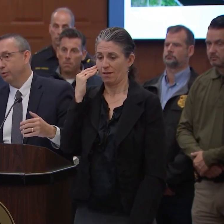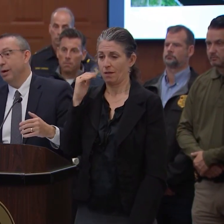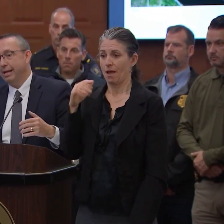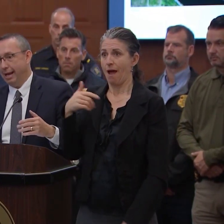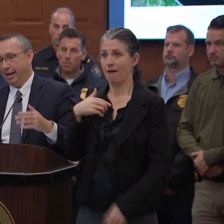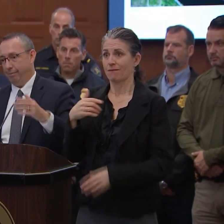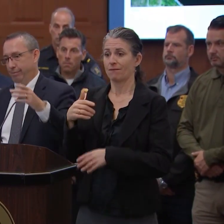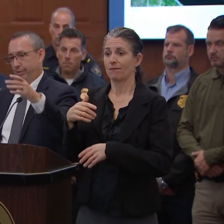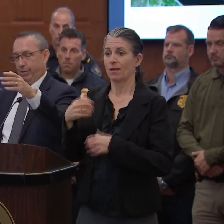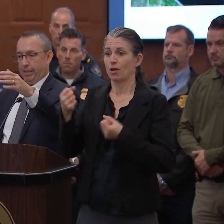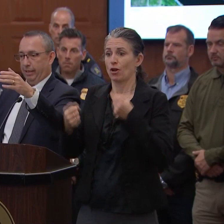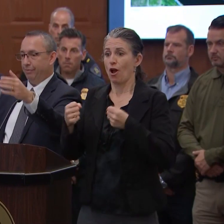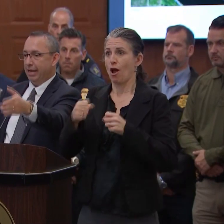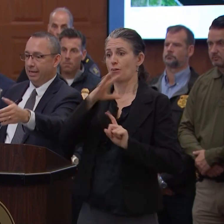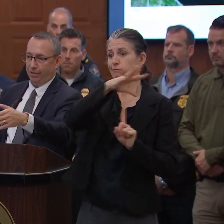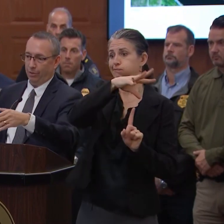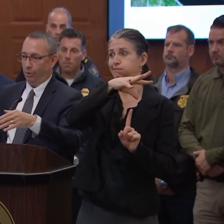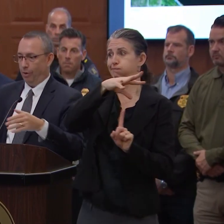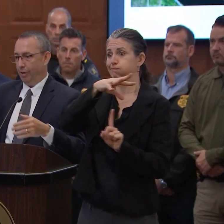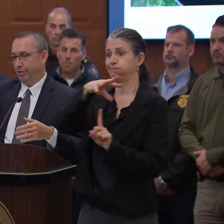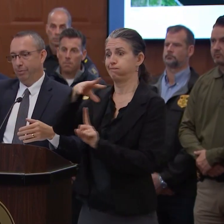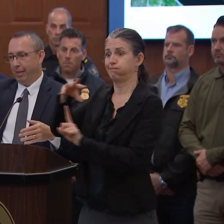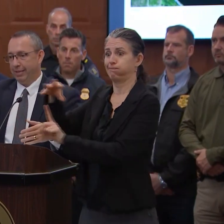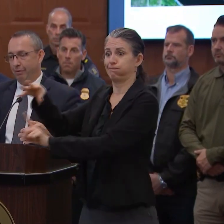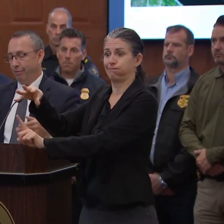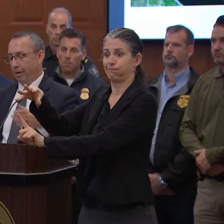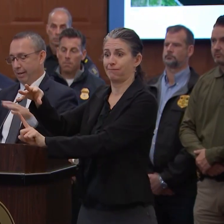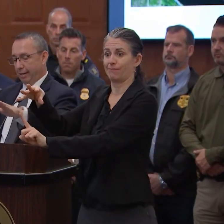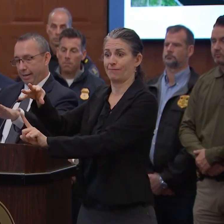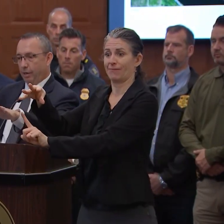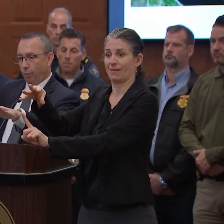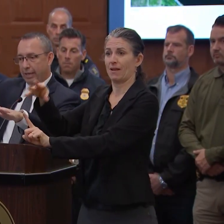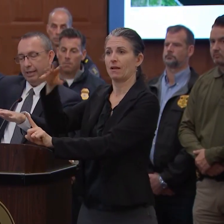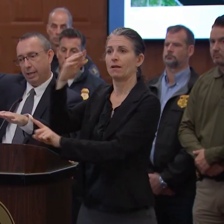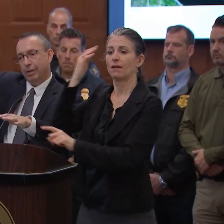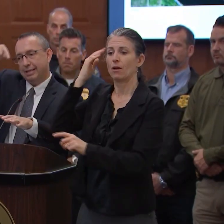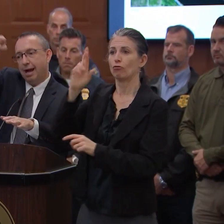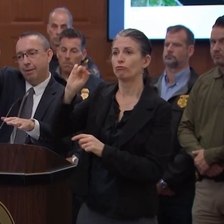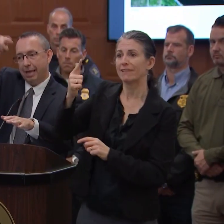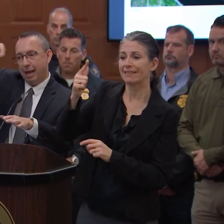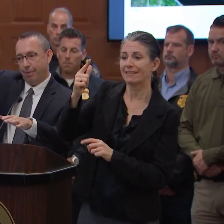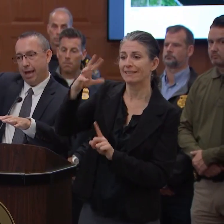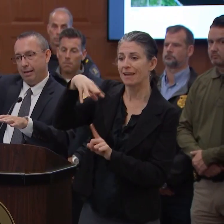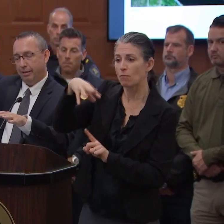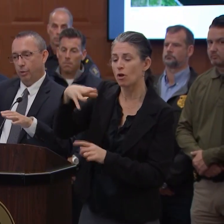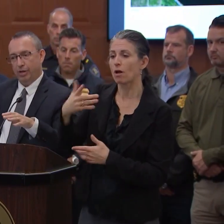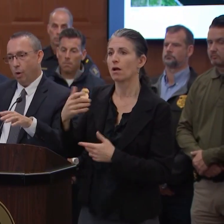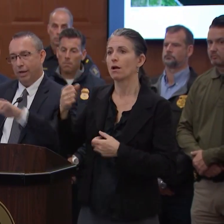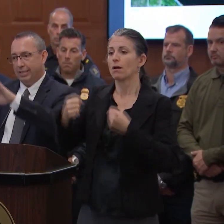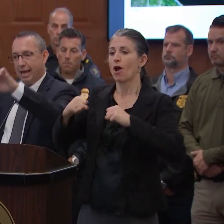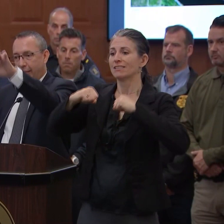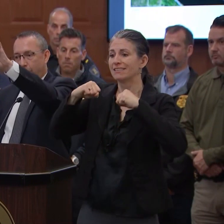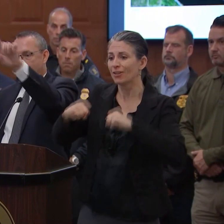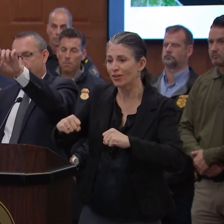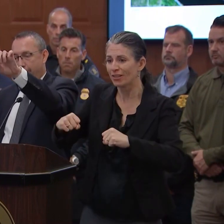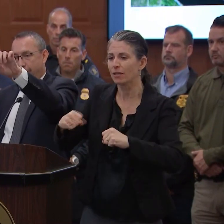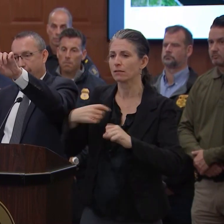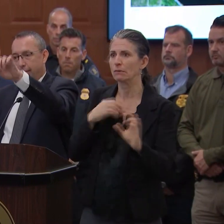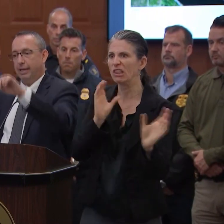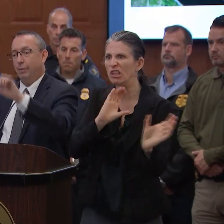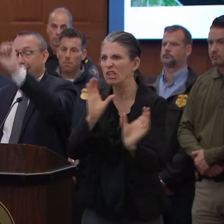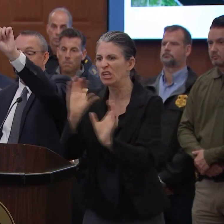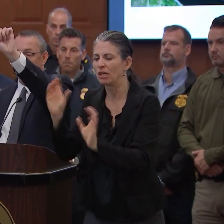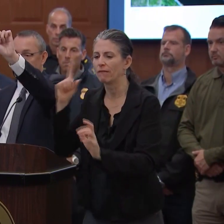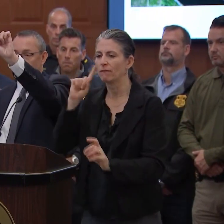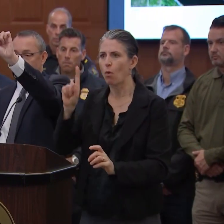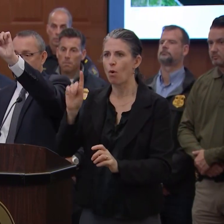seen those ring cams, convenience store, someplace out front, and then can we time gap that so we know exactly what happened,